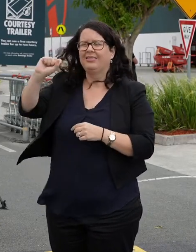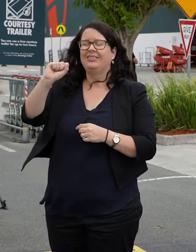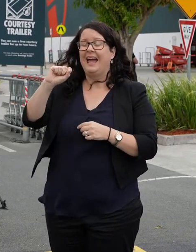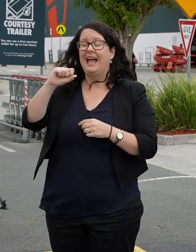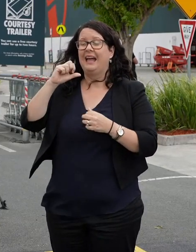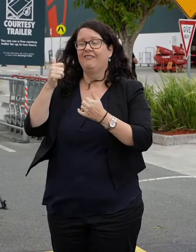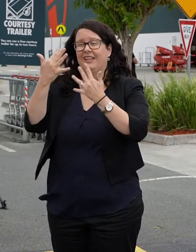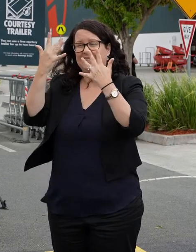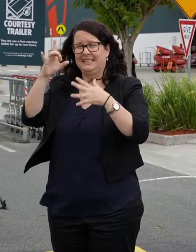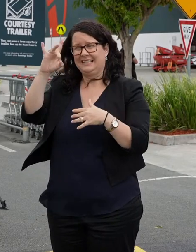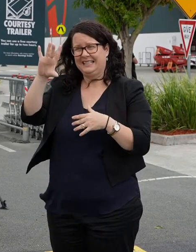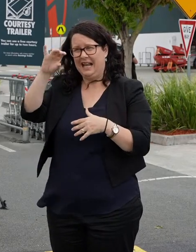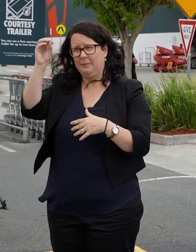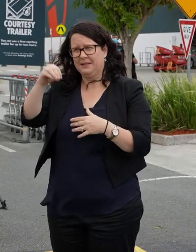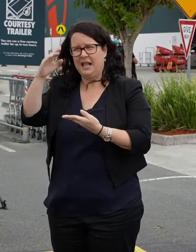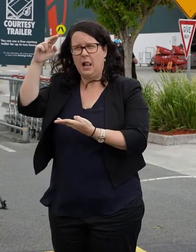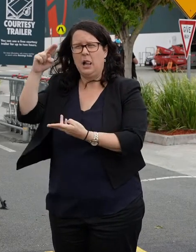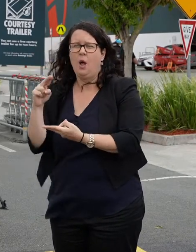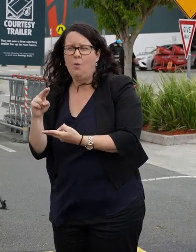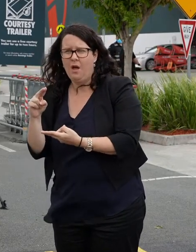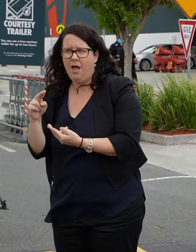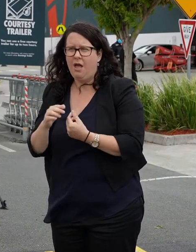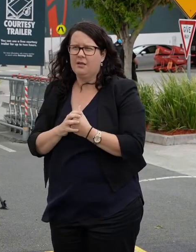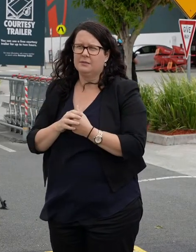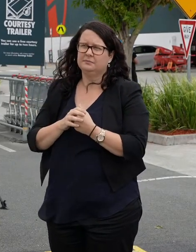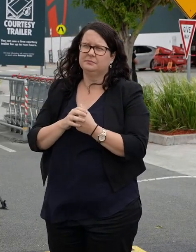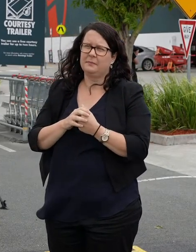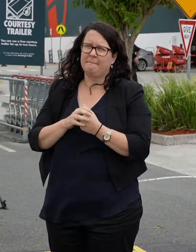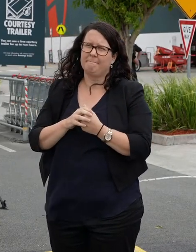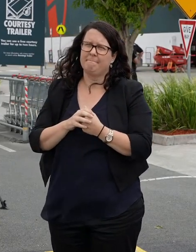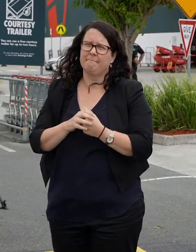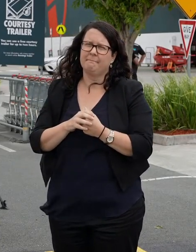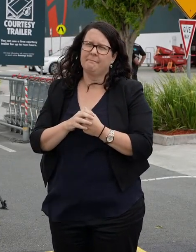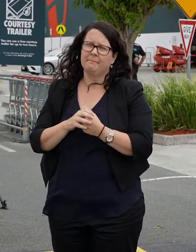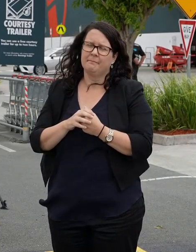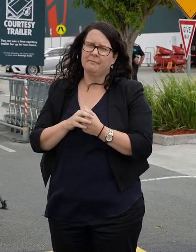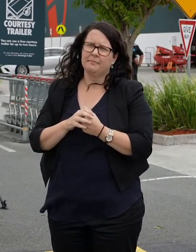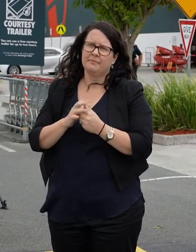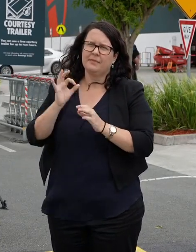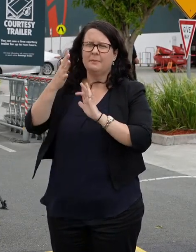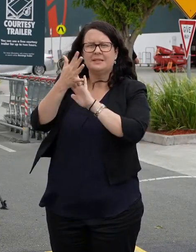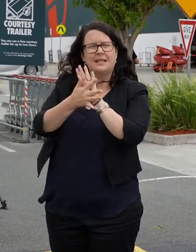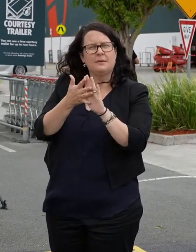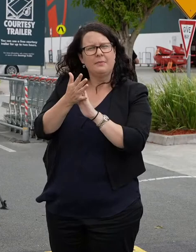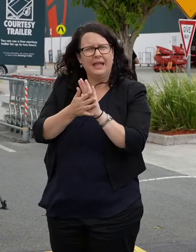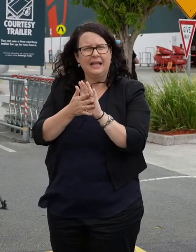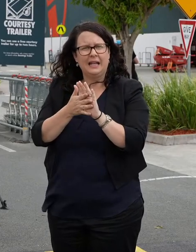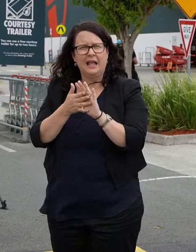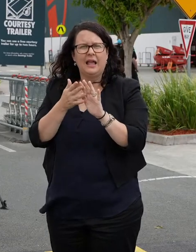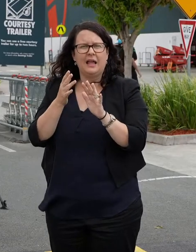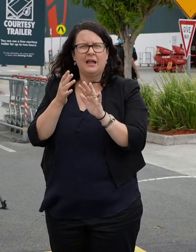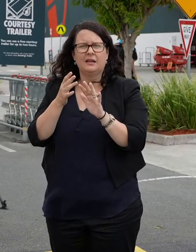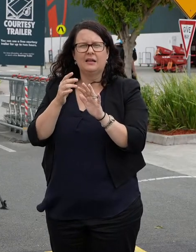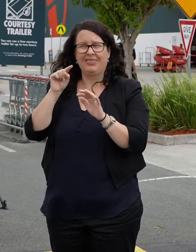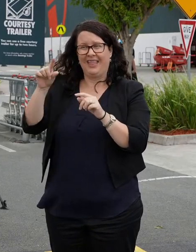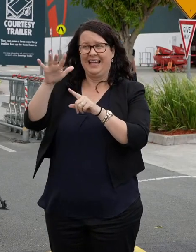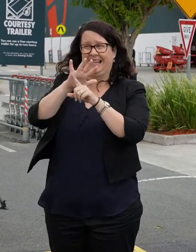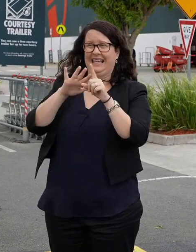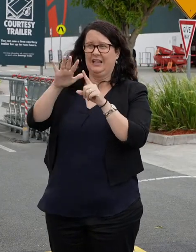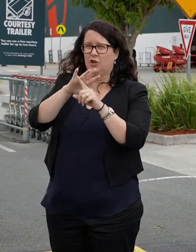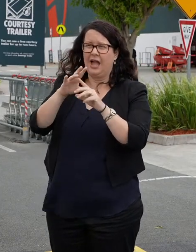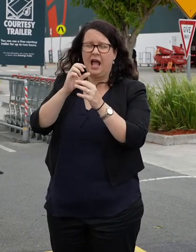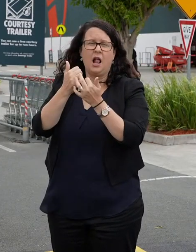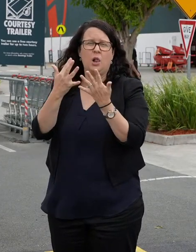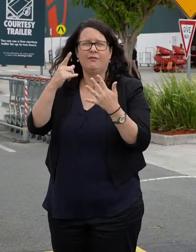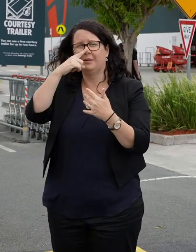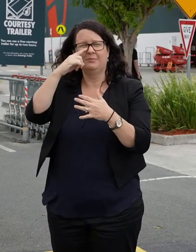than what they actually are, but that still doesn't mean that there isn't very low vaccination rates in that area. There